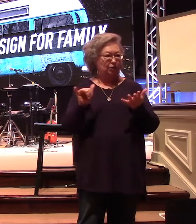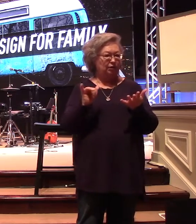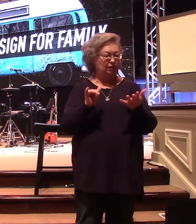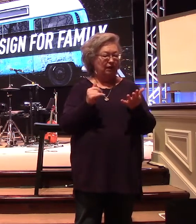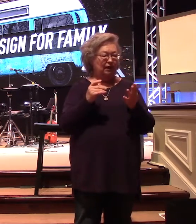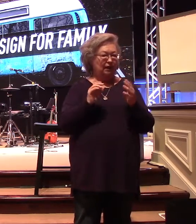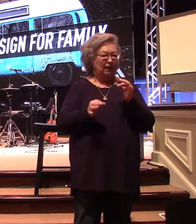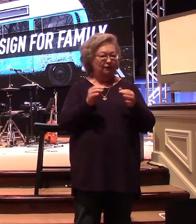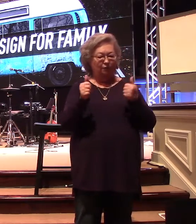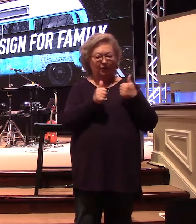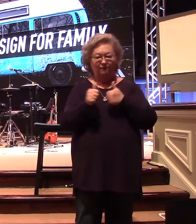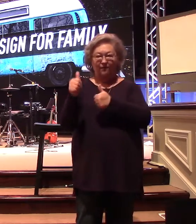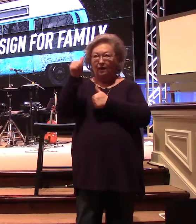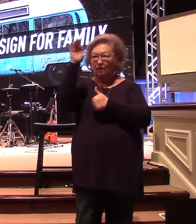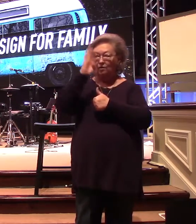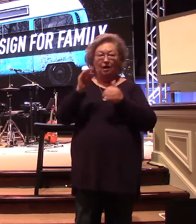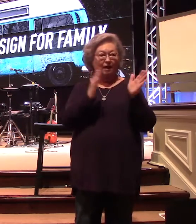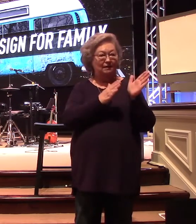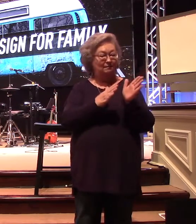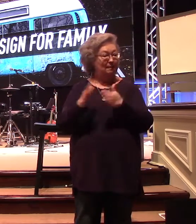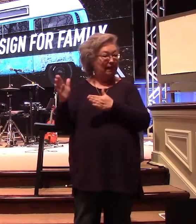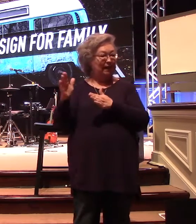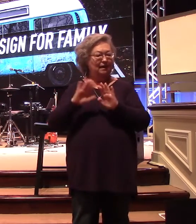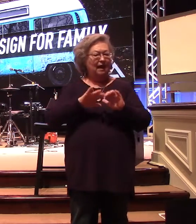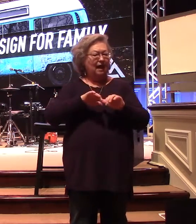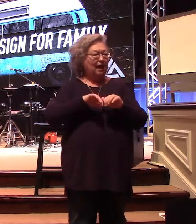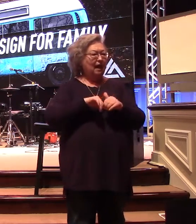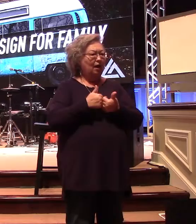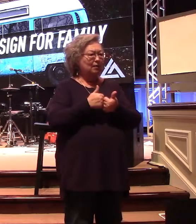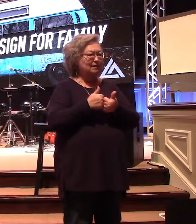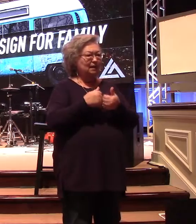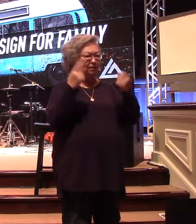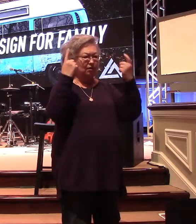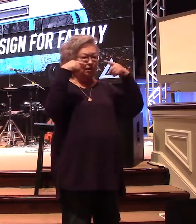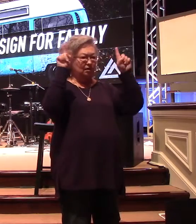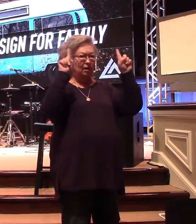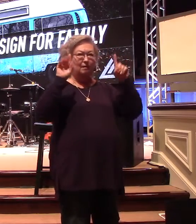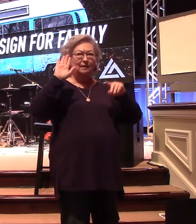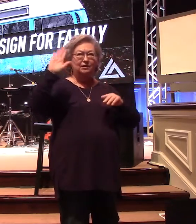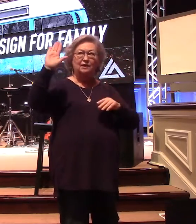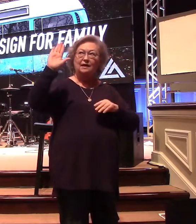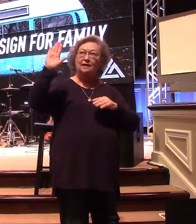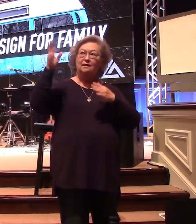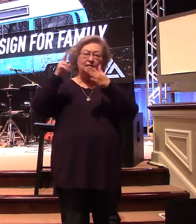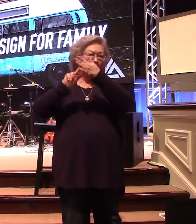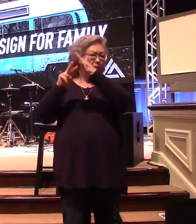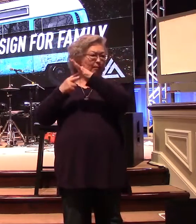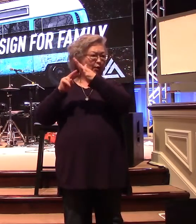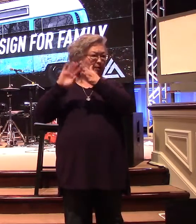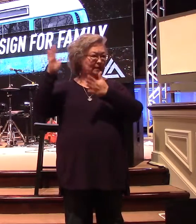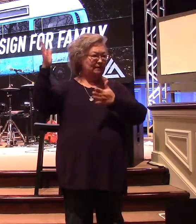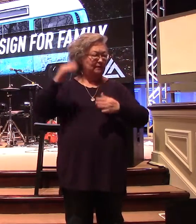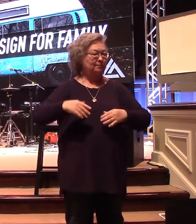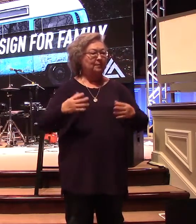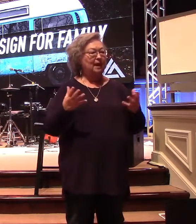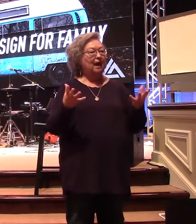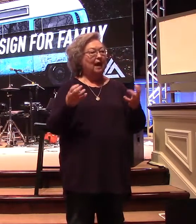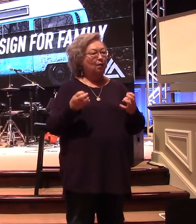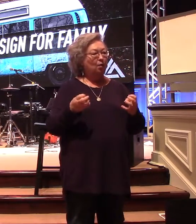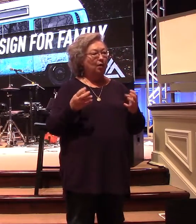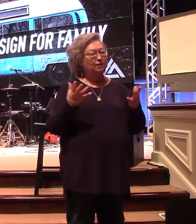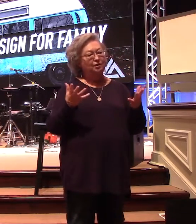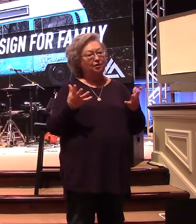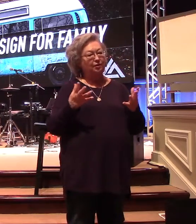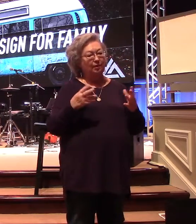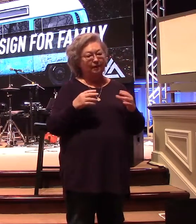plan help us accomplish His purpose of making Him look good? So what I want to do is break it down into